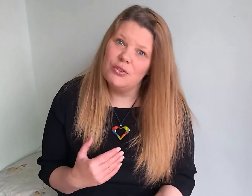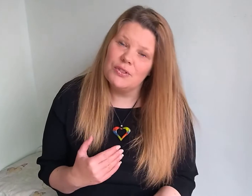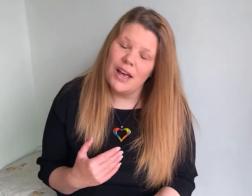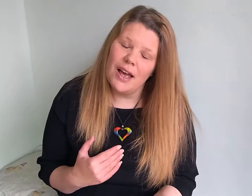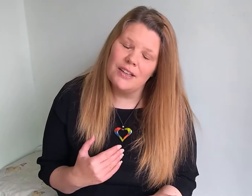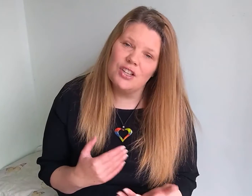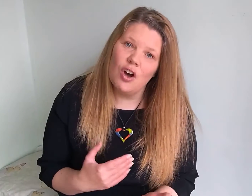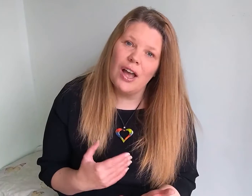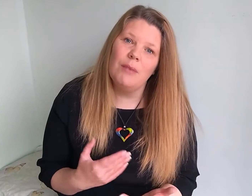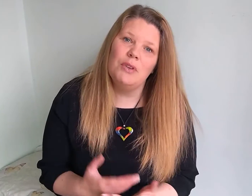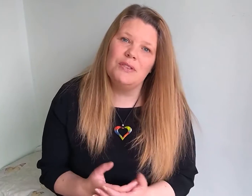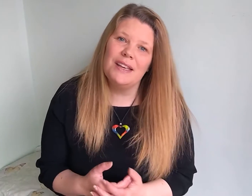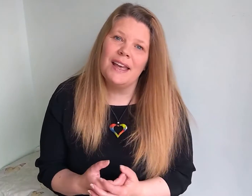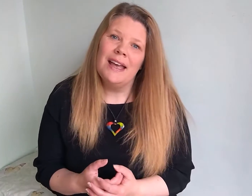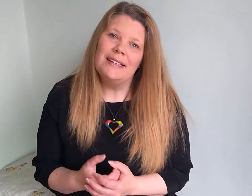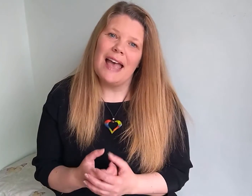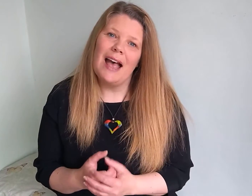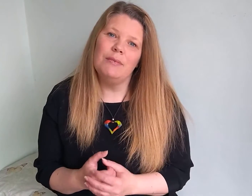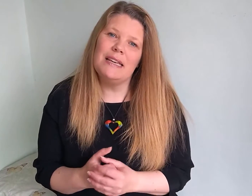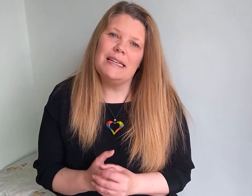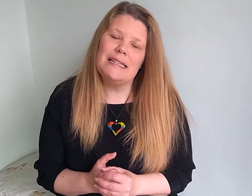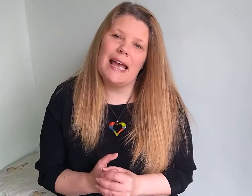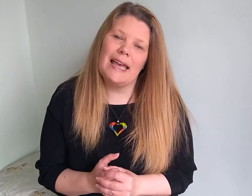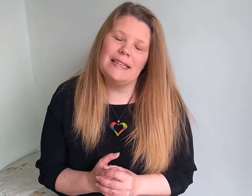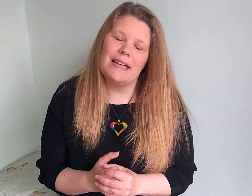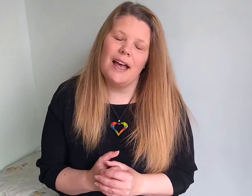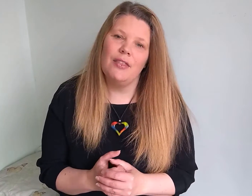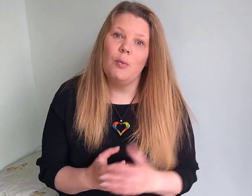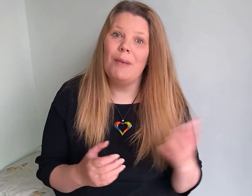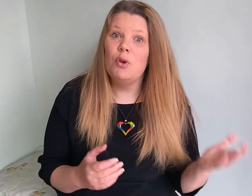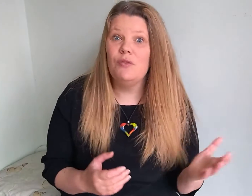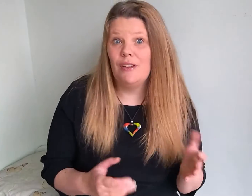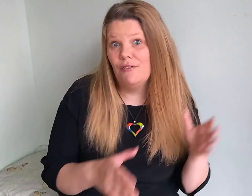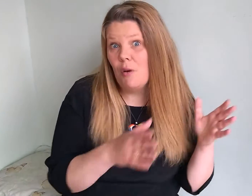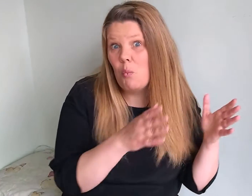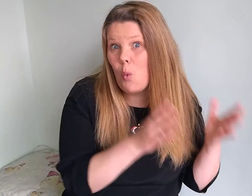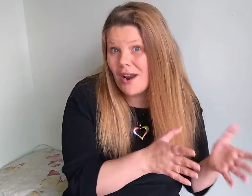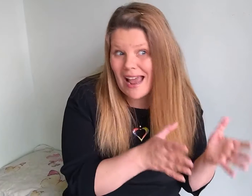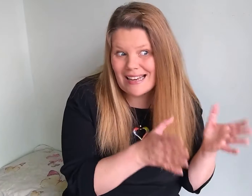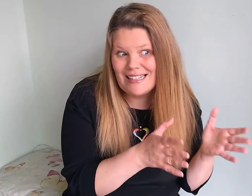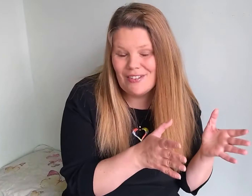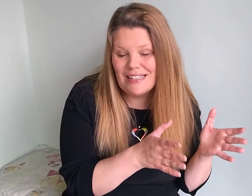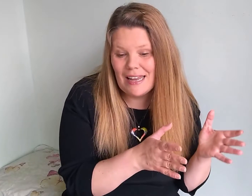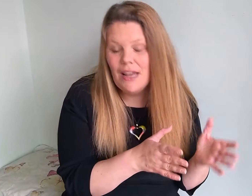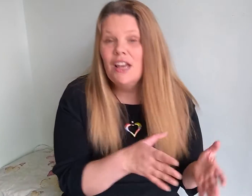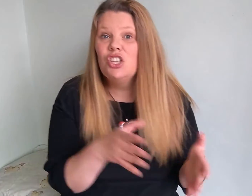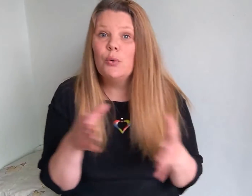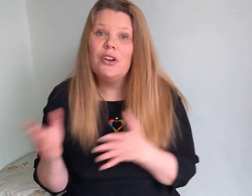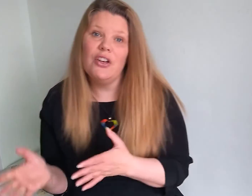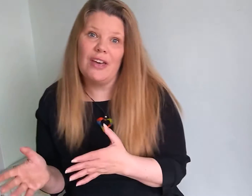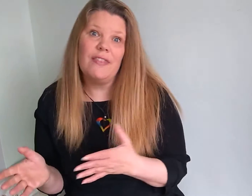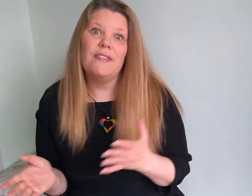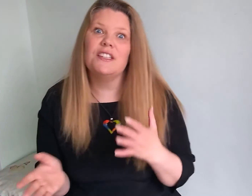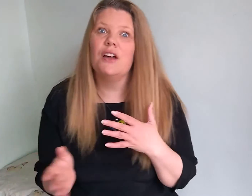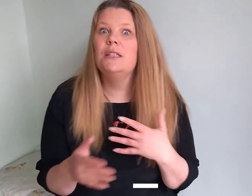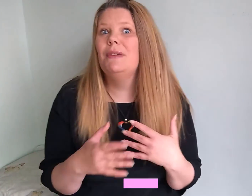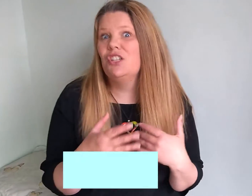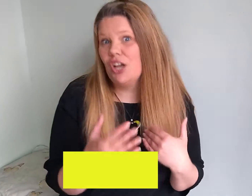use song and music to help to indicate that we're moving from one activity to another, that there's going to be a